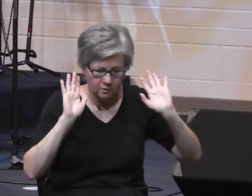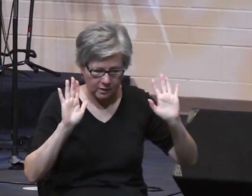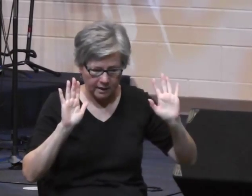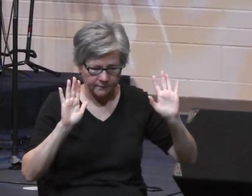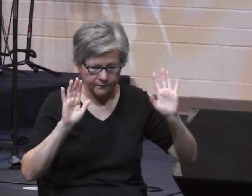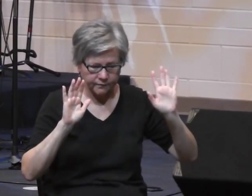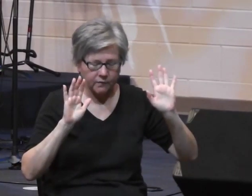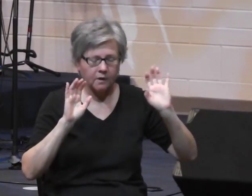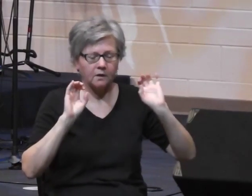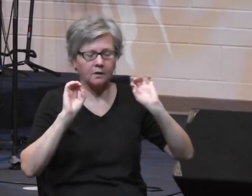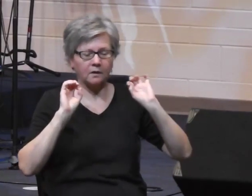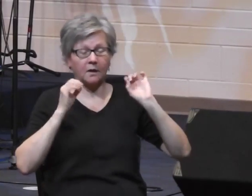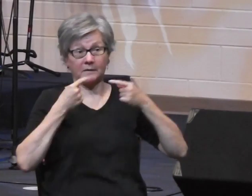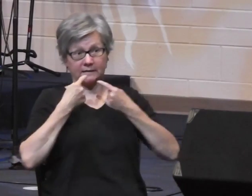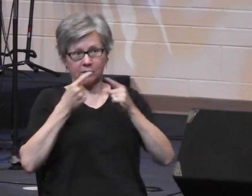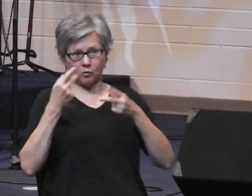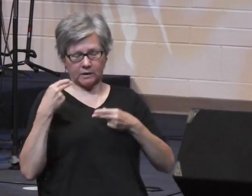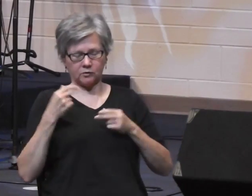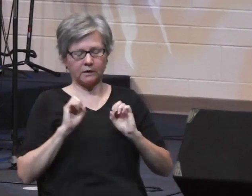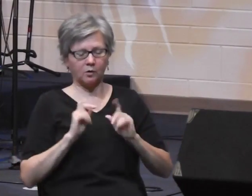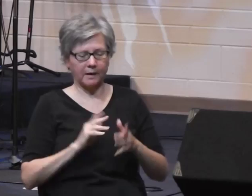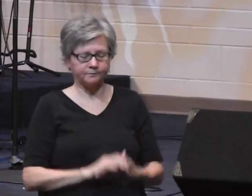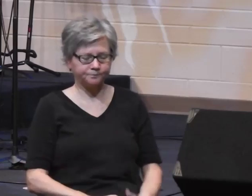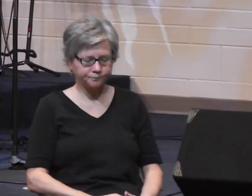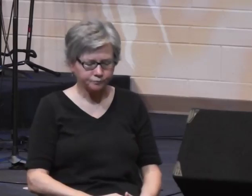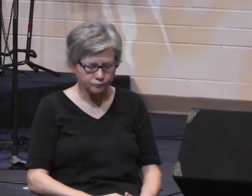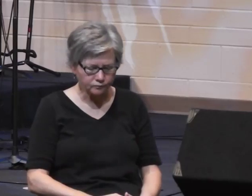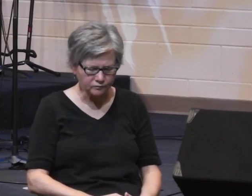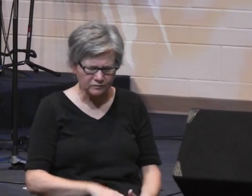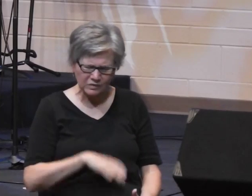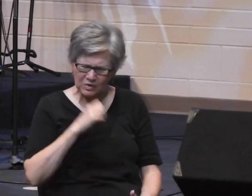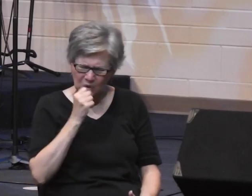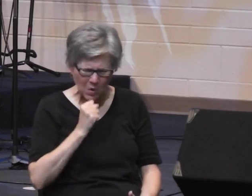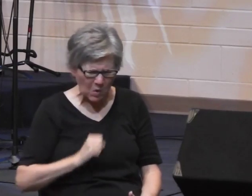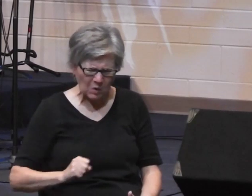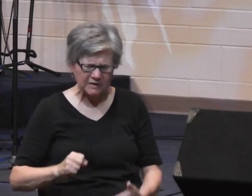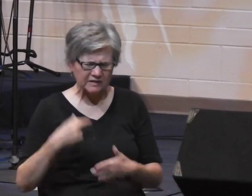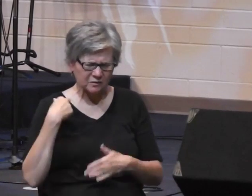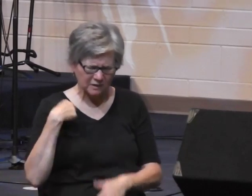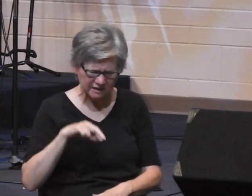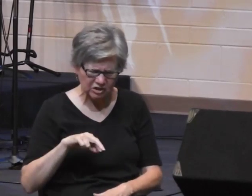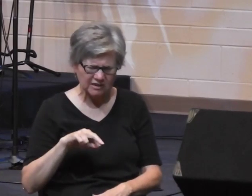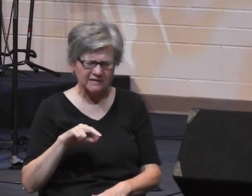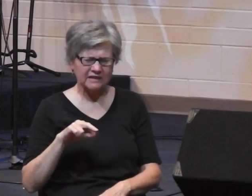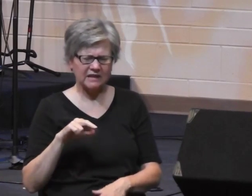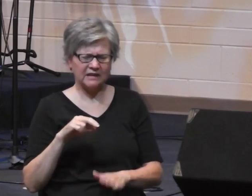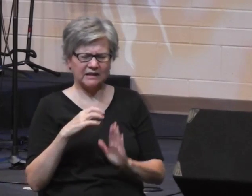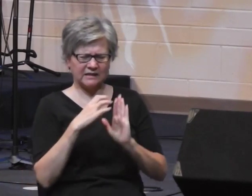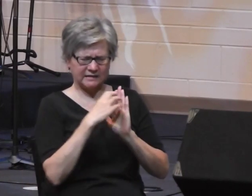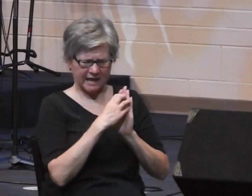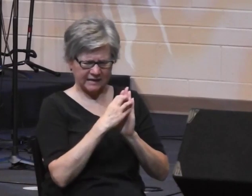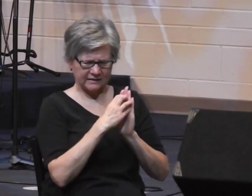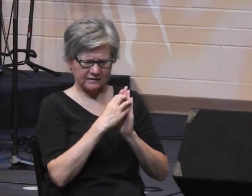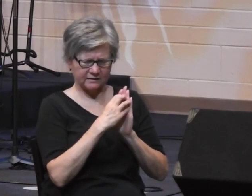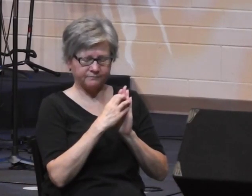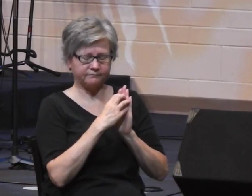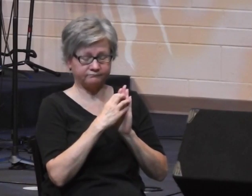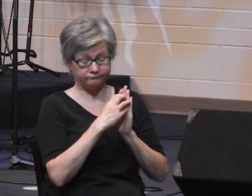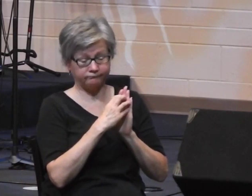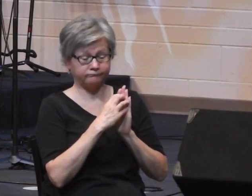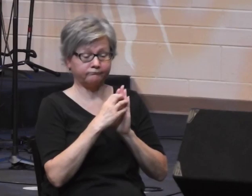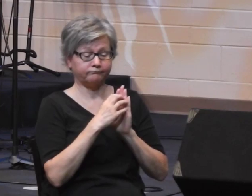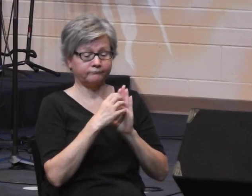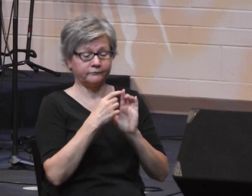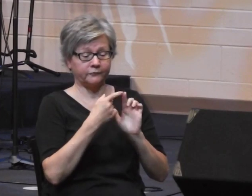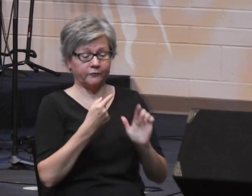So one of the very oldest religious texts that we have today is called the Epic of Gilgamesh. Comes from